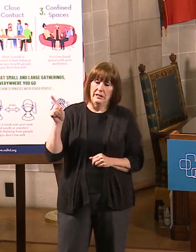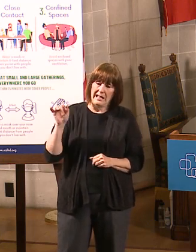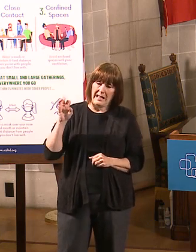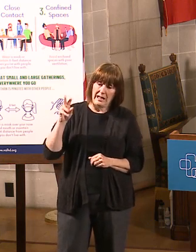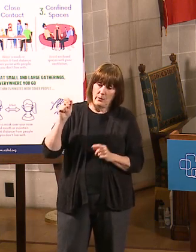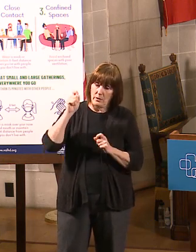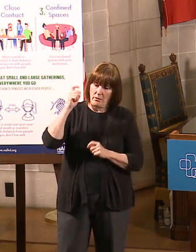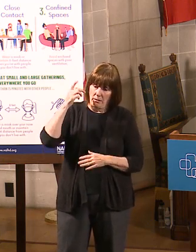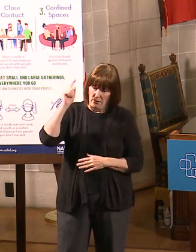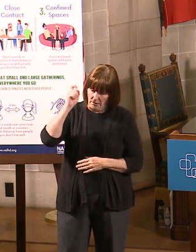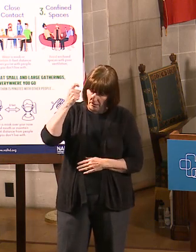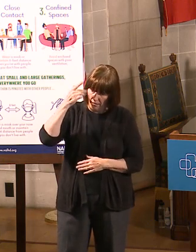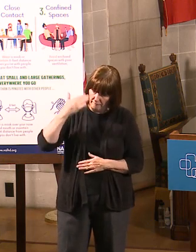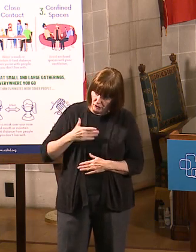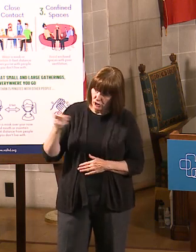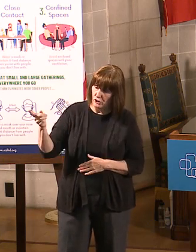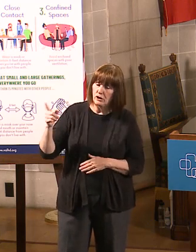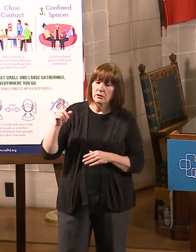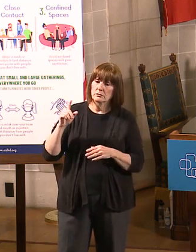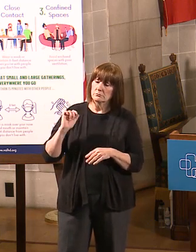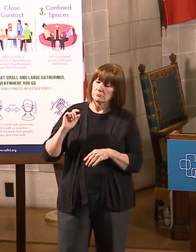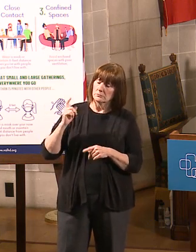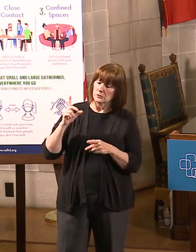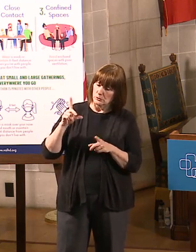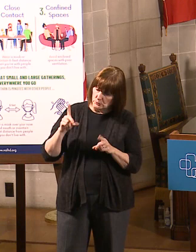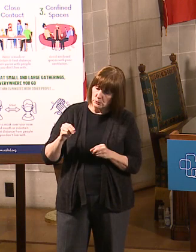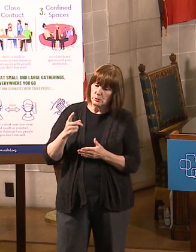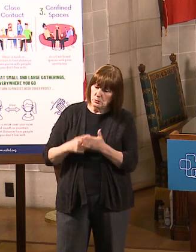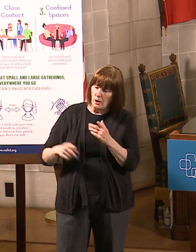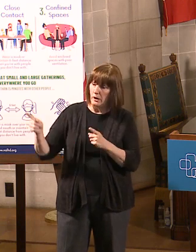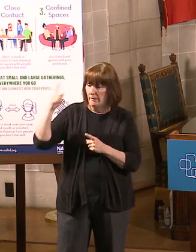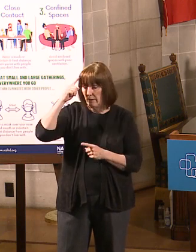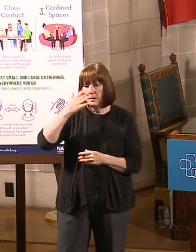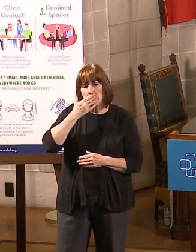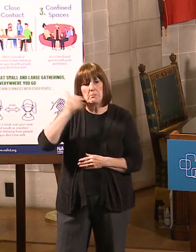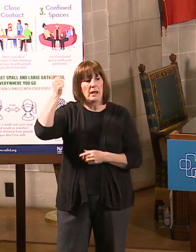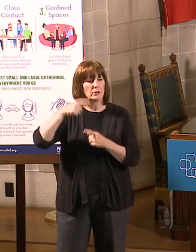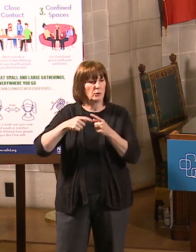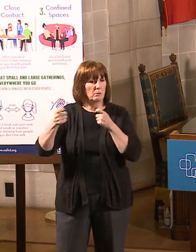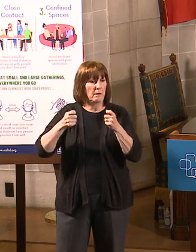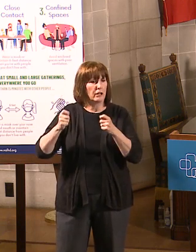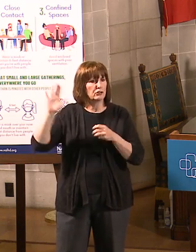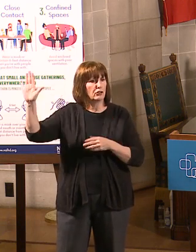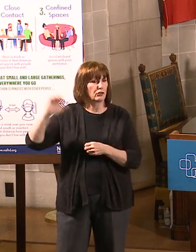best to be able to manage the pandemic in Iowa. And that's what we've been doing here in Nebraska as well.